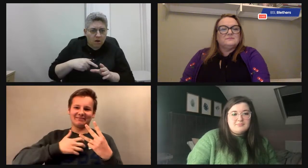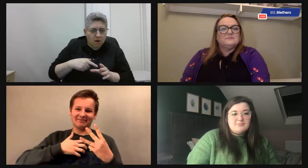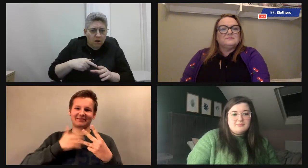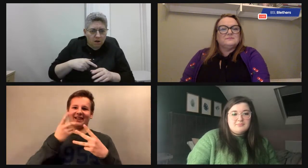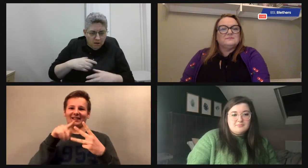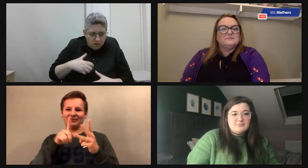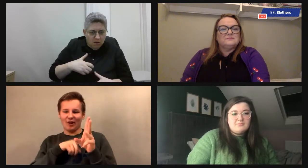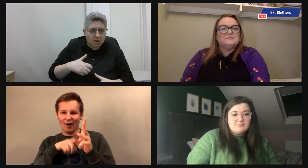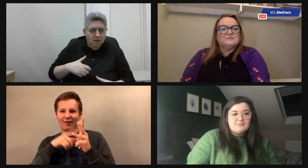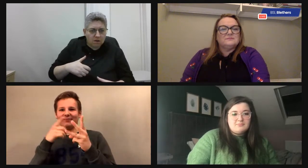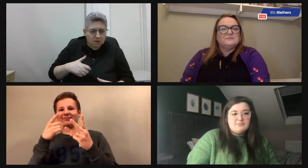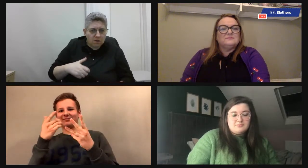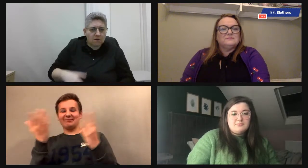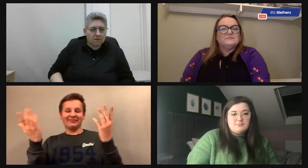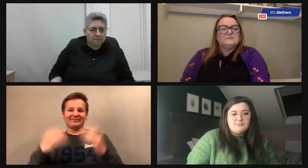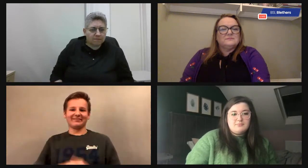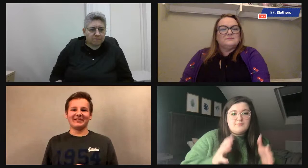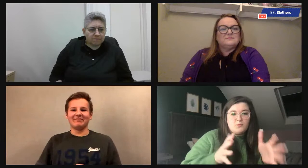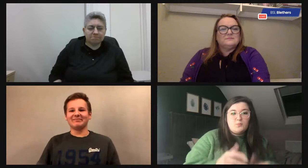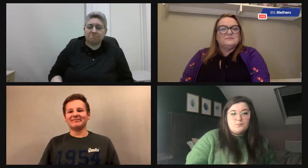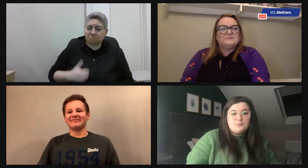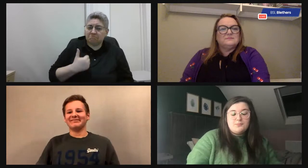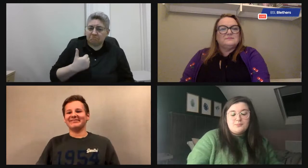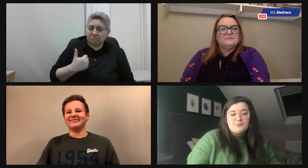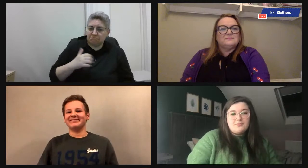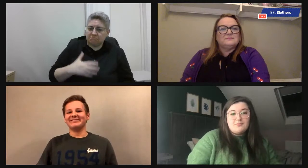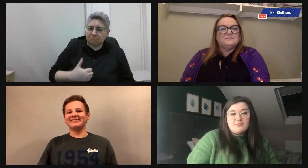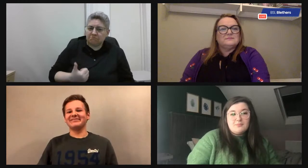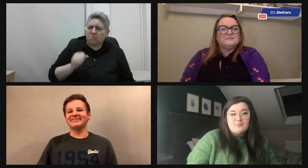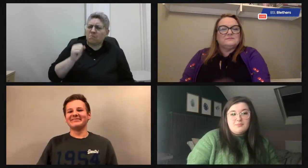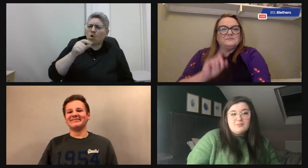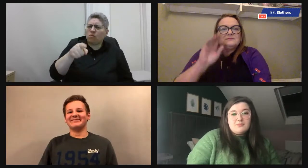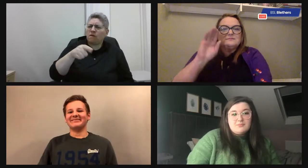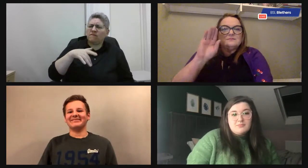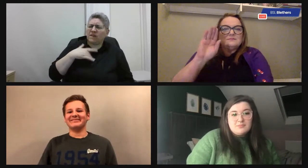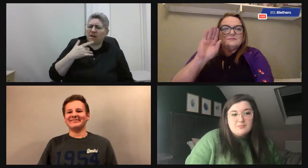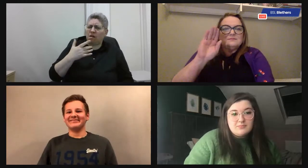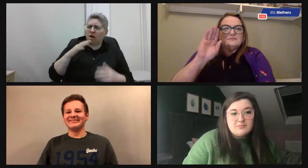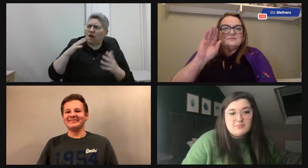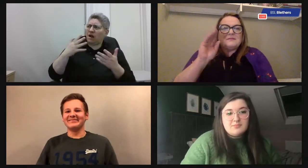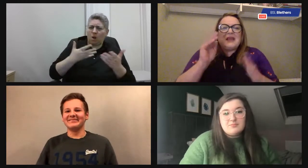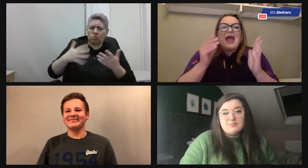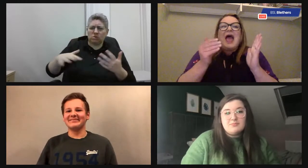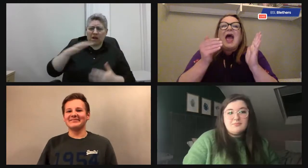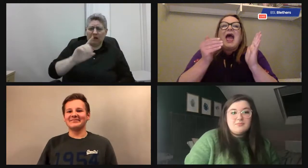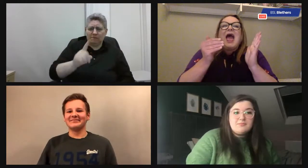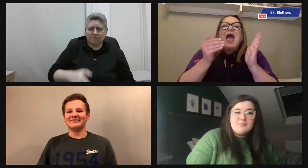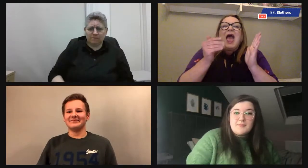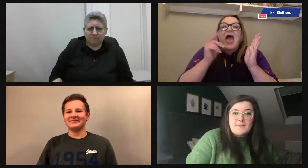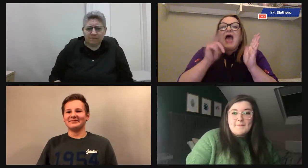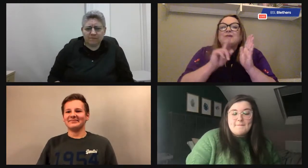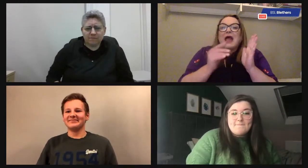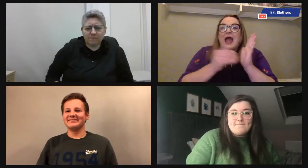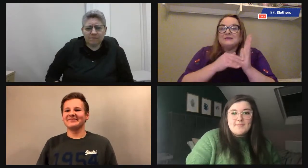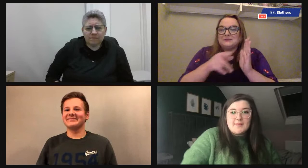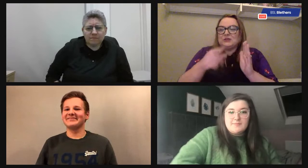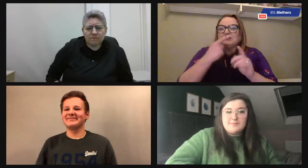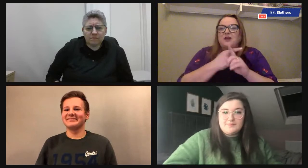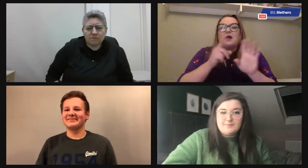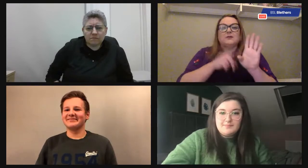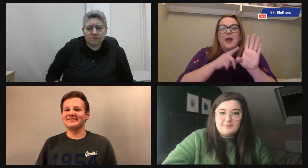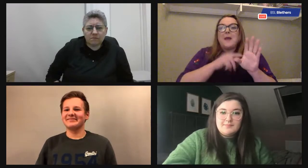my And sort of oh, have that's right. a My third view thing is to just what's being going on. aware of society and be able to change.